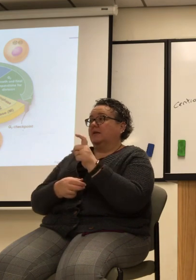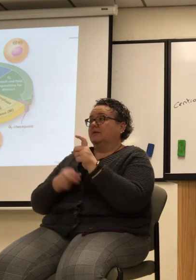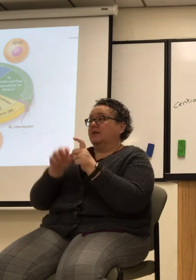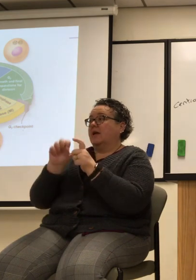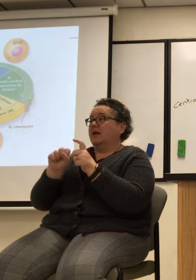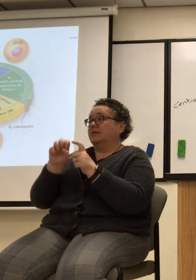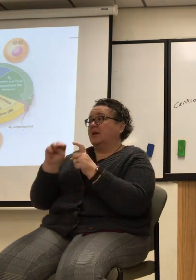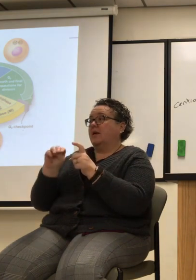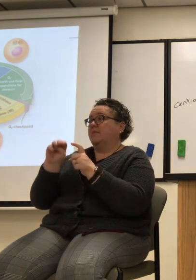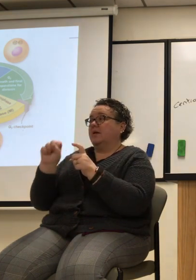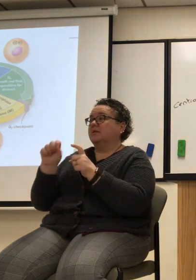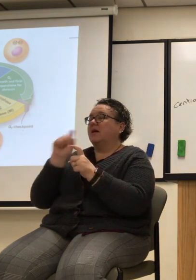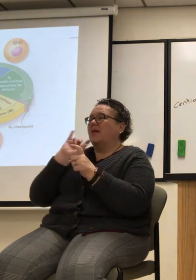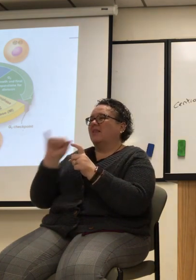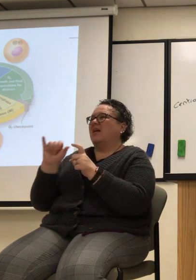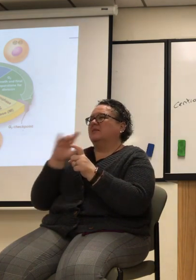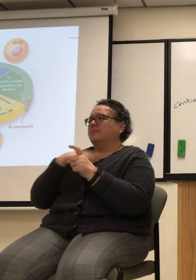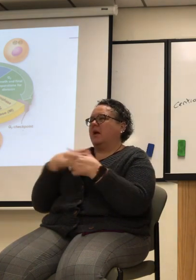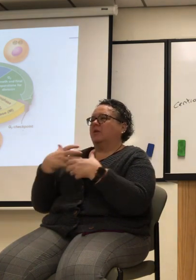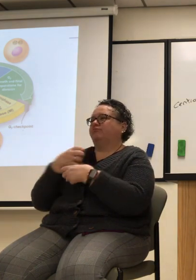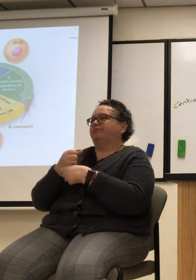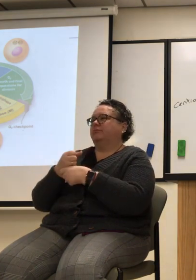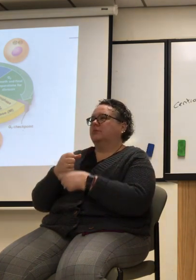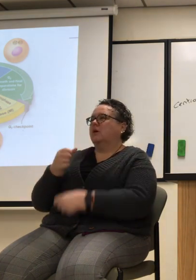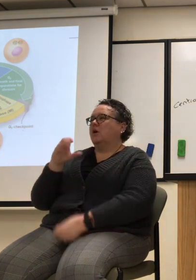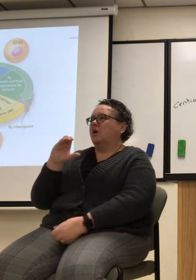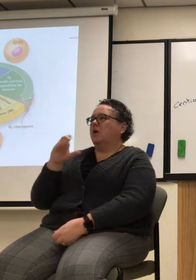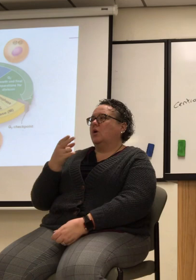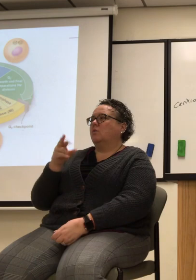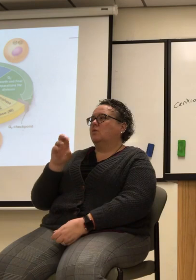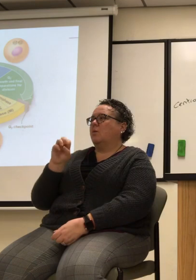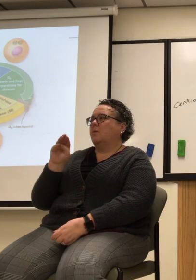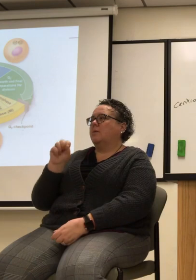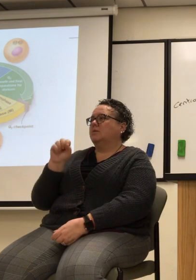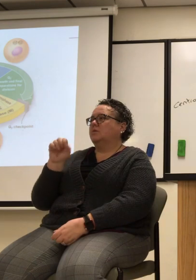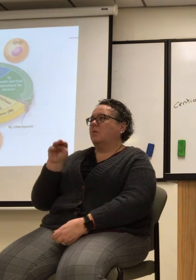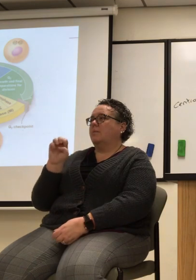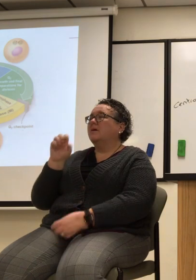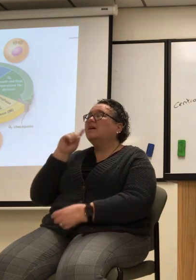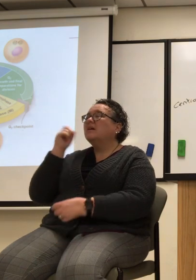XSMS is my shorthand for chromosomes because they look like X's.